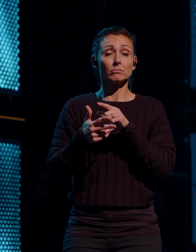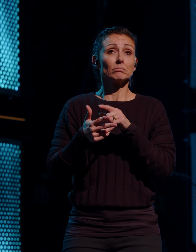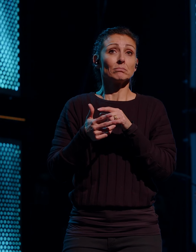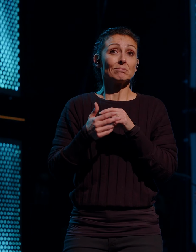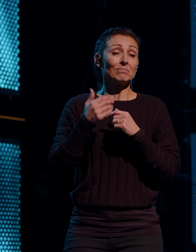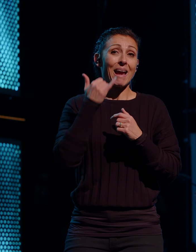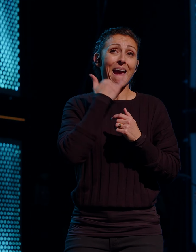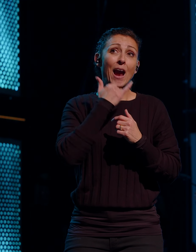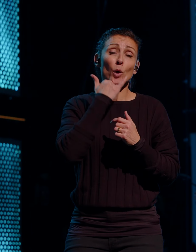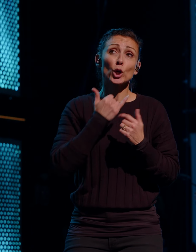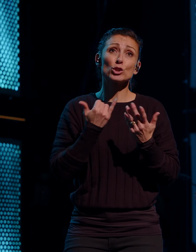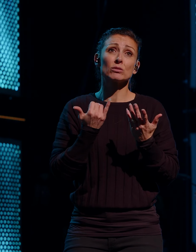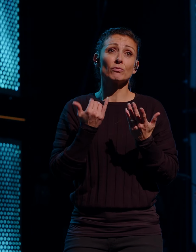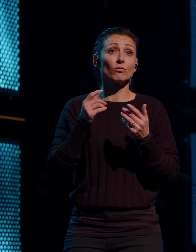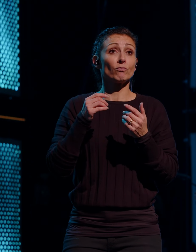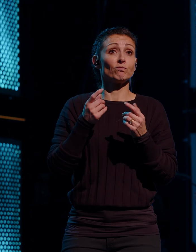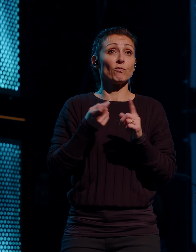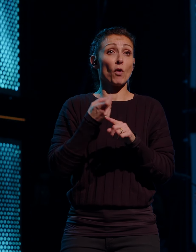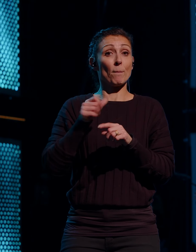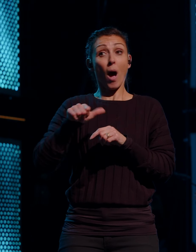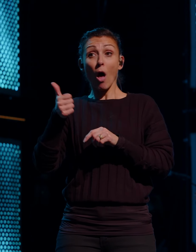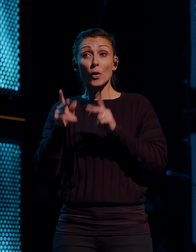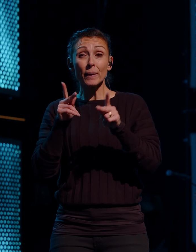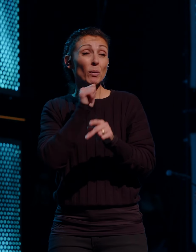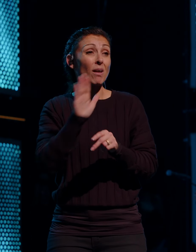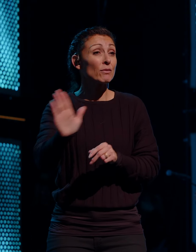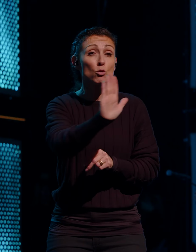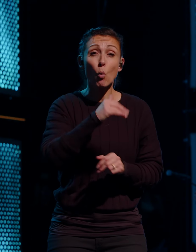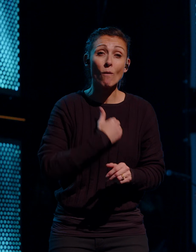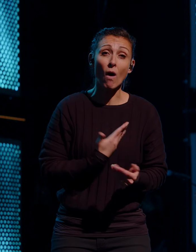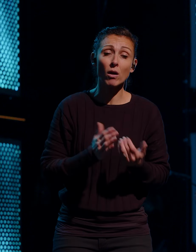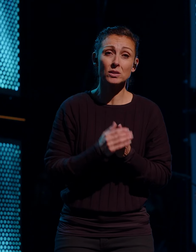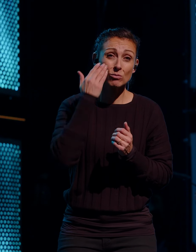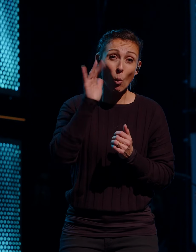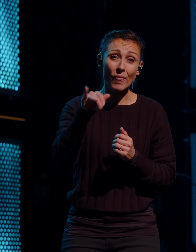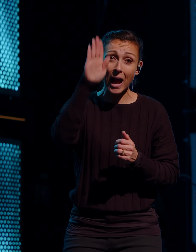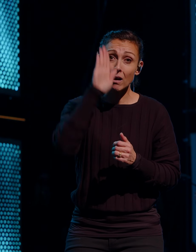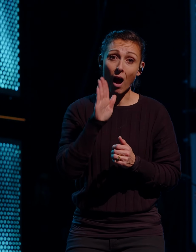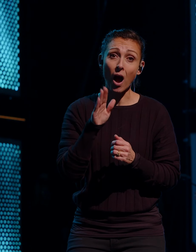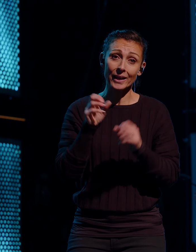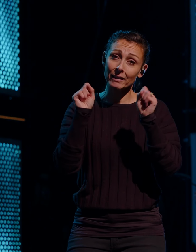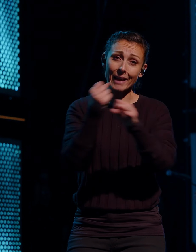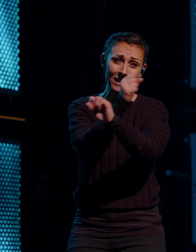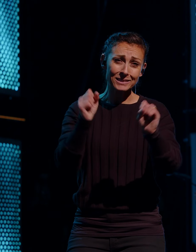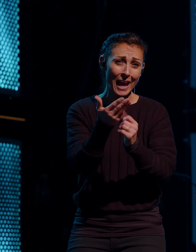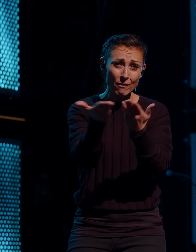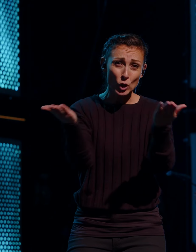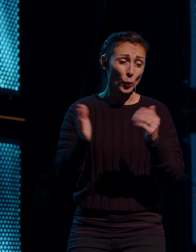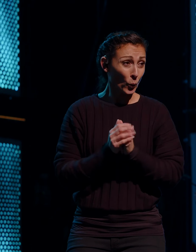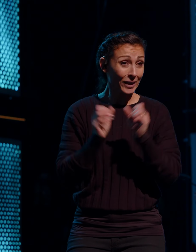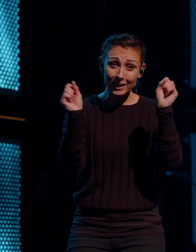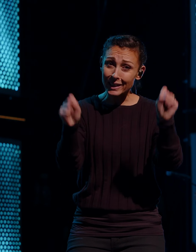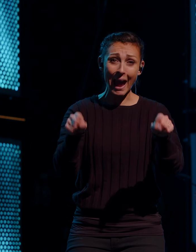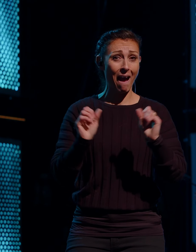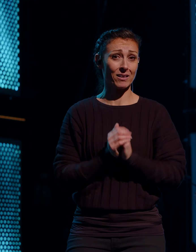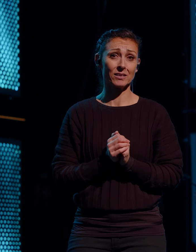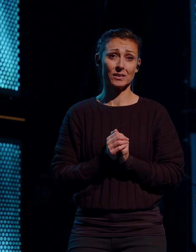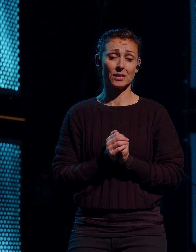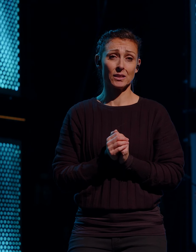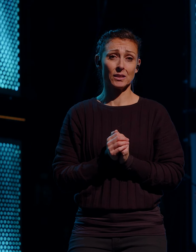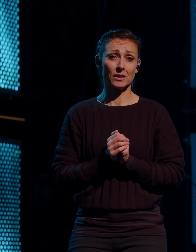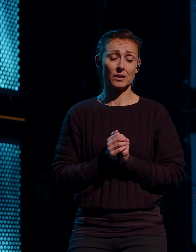not the errors, but just the wrongdoings. God can rescue you. God can save you. He can. And you may be someone that's